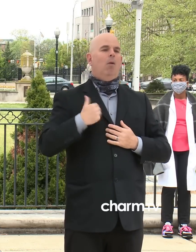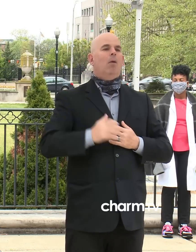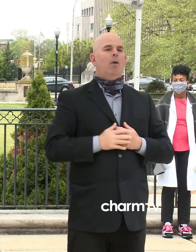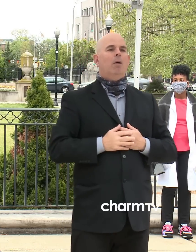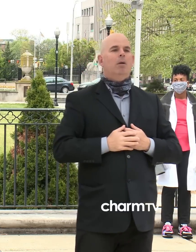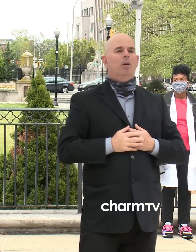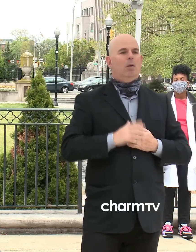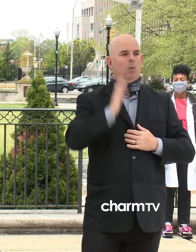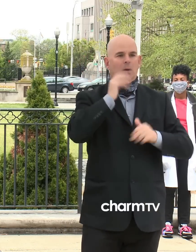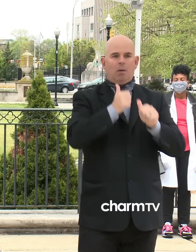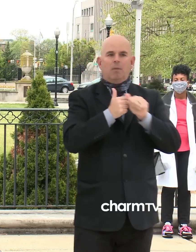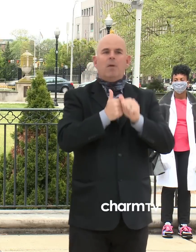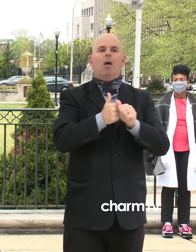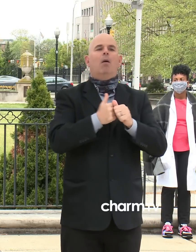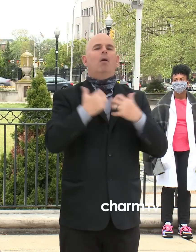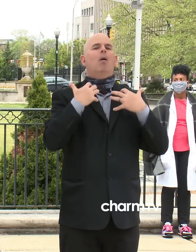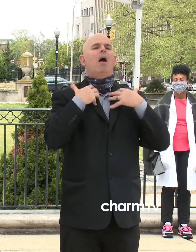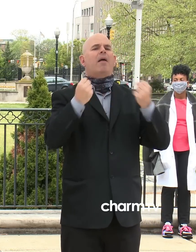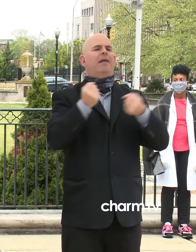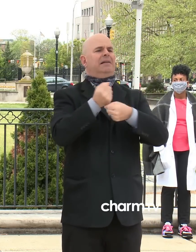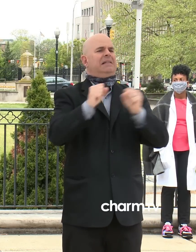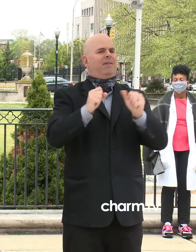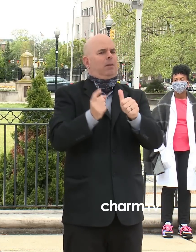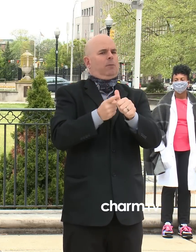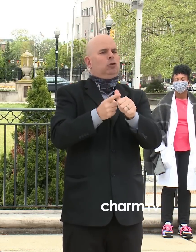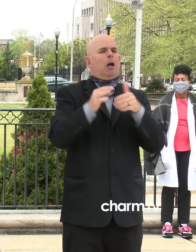health and safety guidelines to protect both our